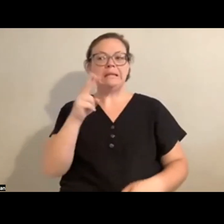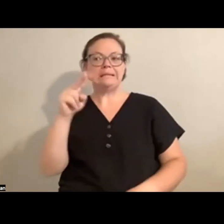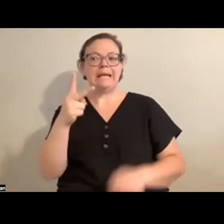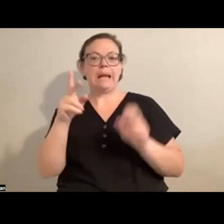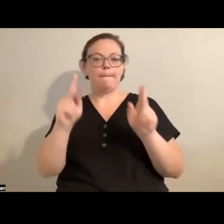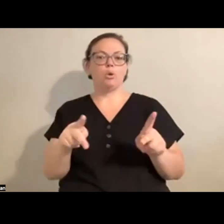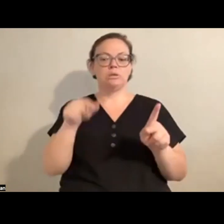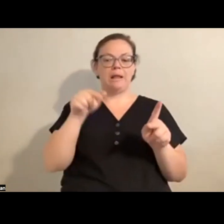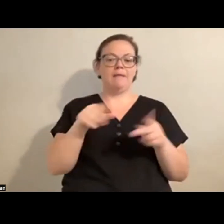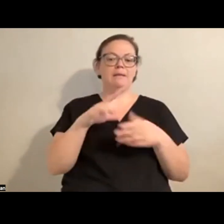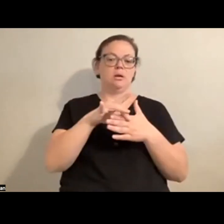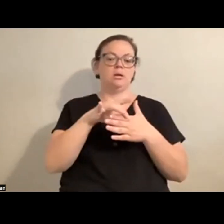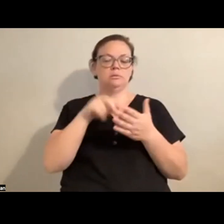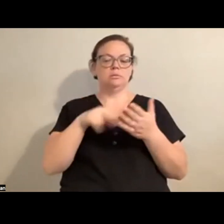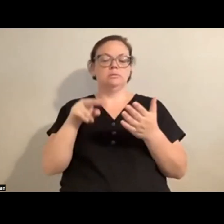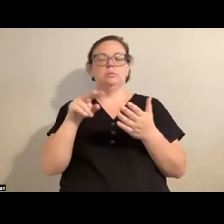context as